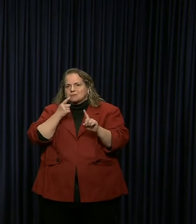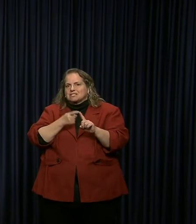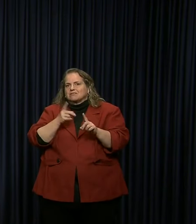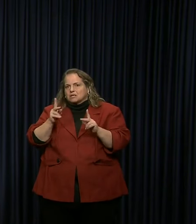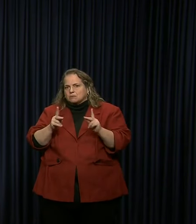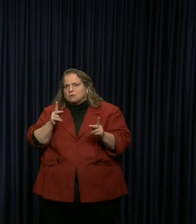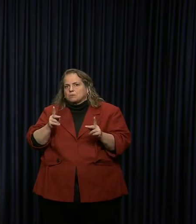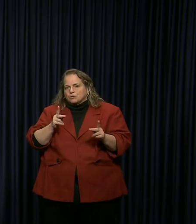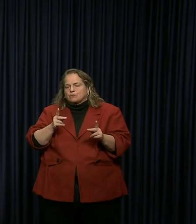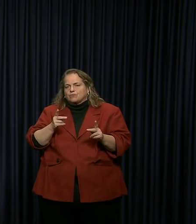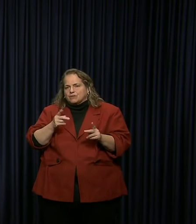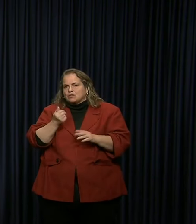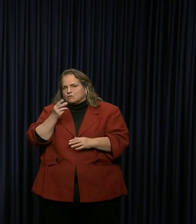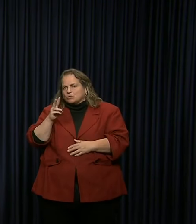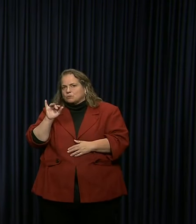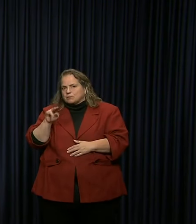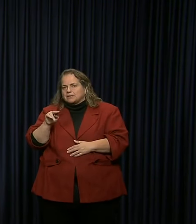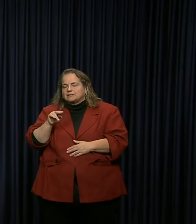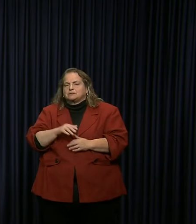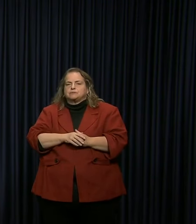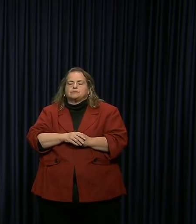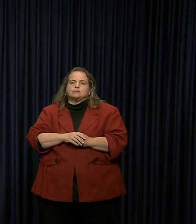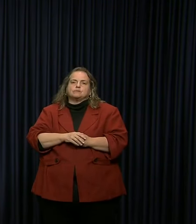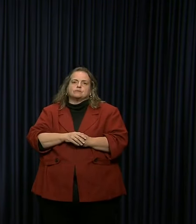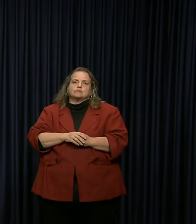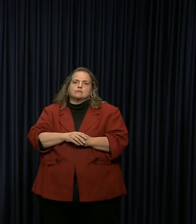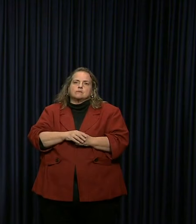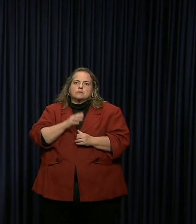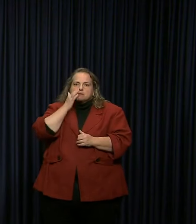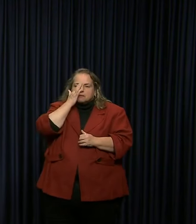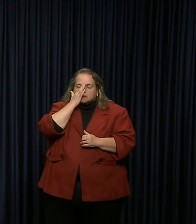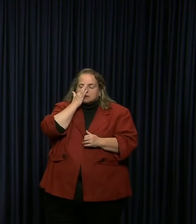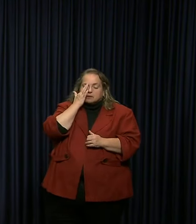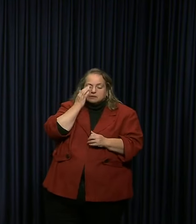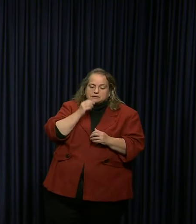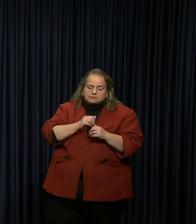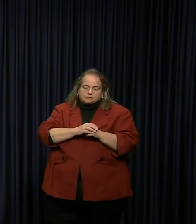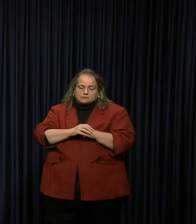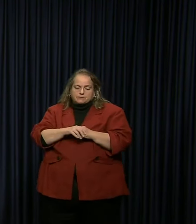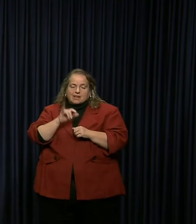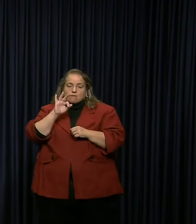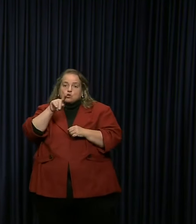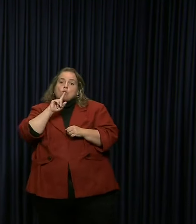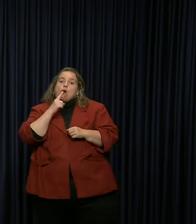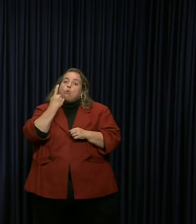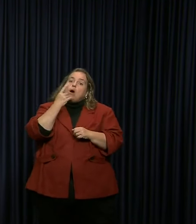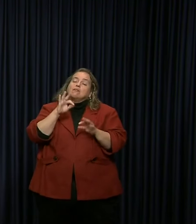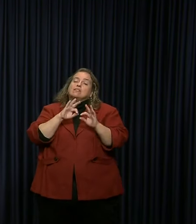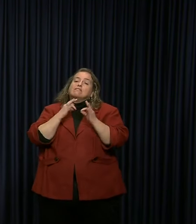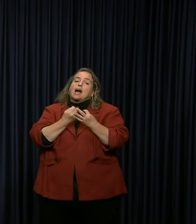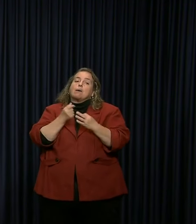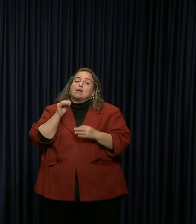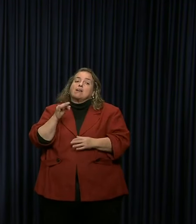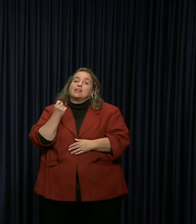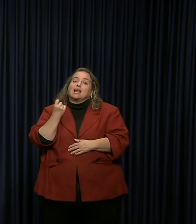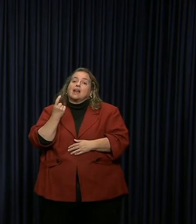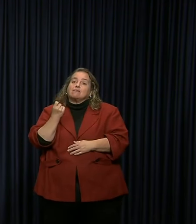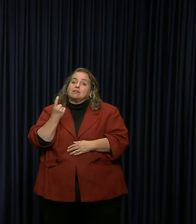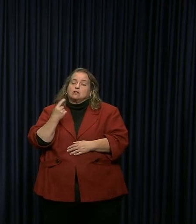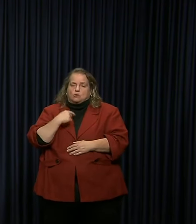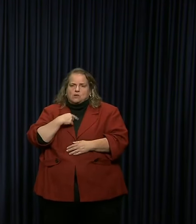people here in a minute. If you are one of the families of these 11, we are thinking about